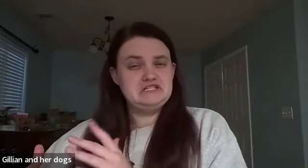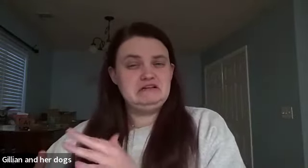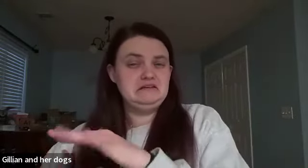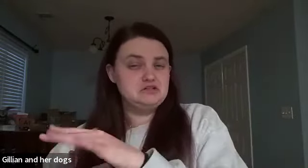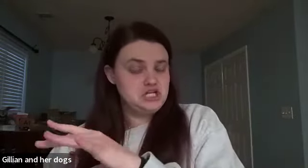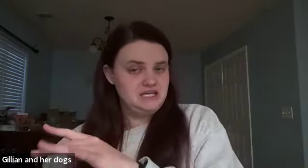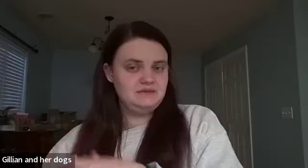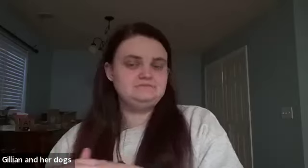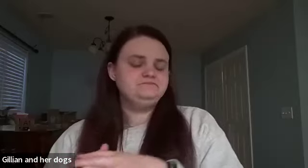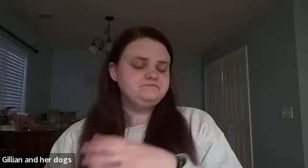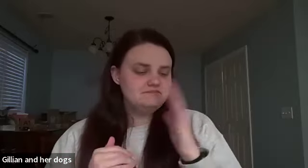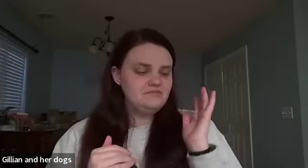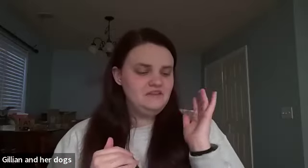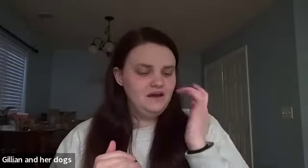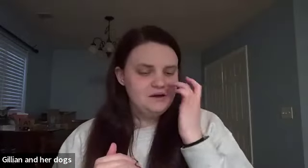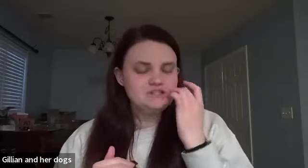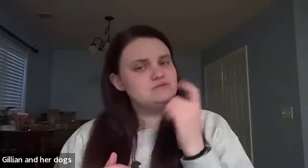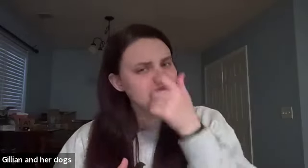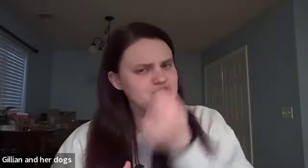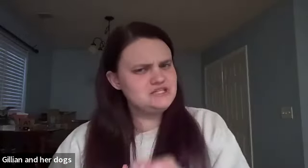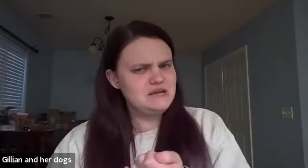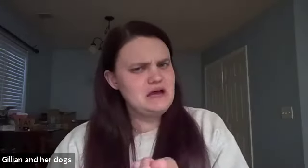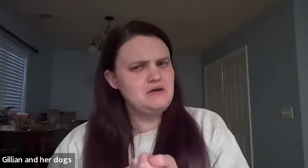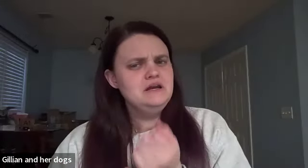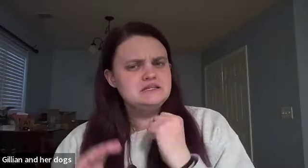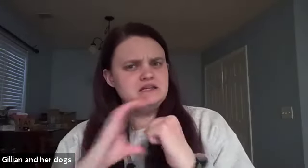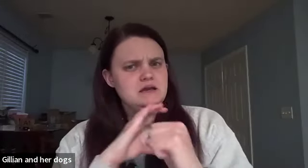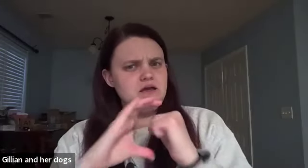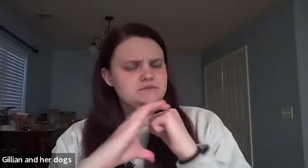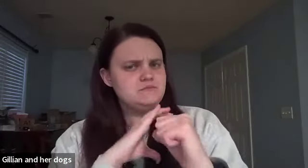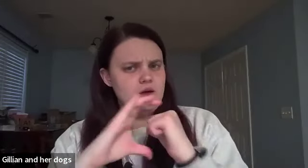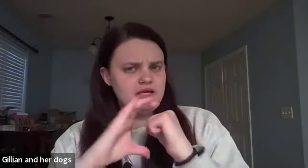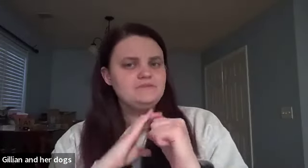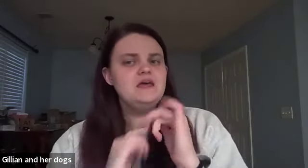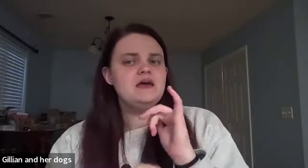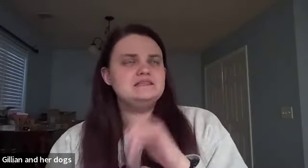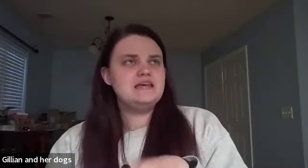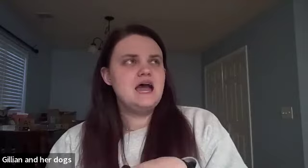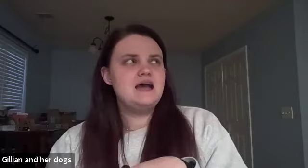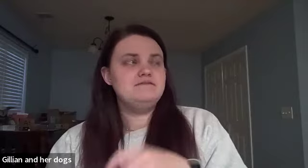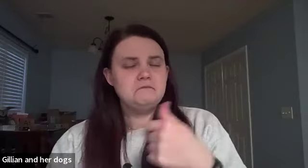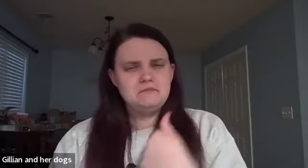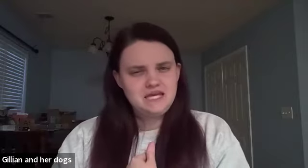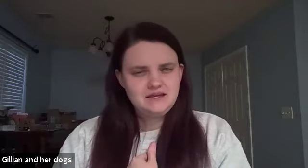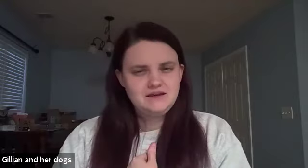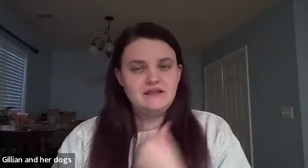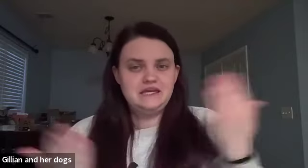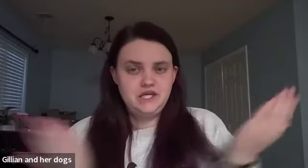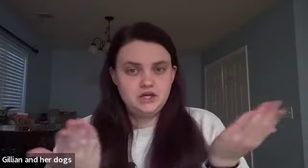just get a little shaky. What's really interesting about simcomming is that for me, like